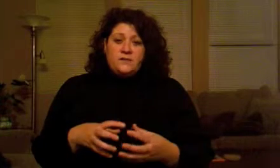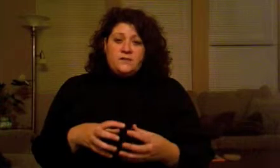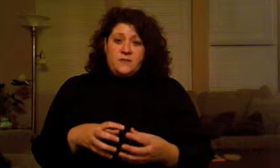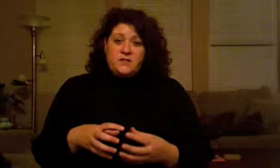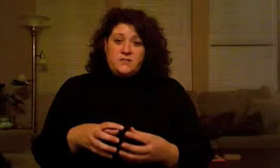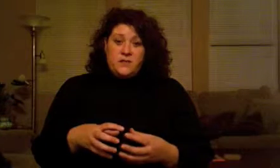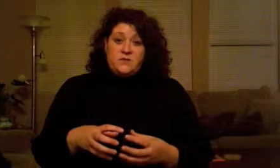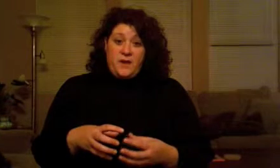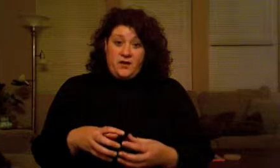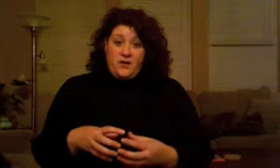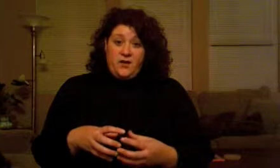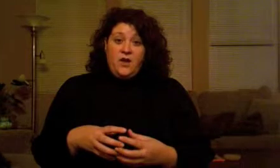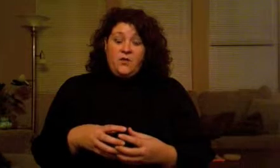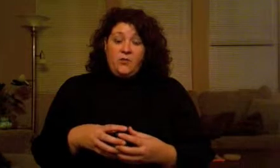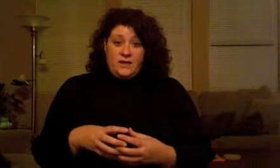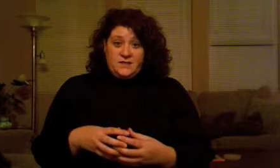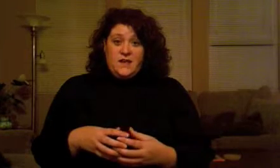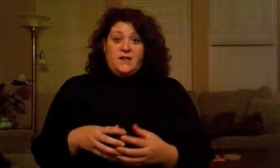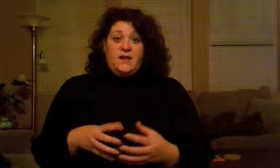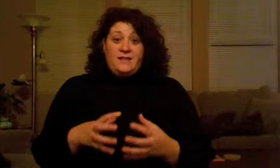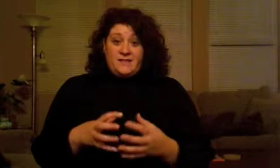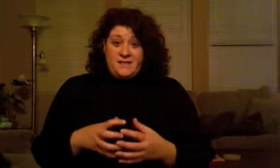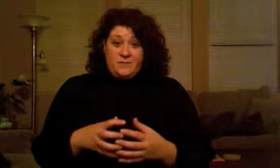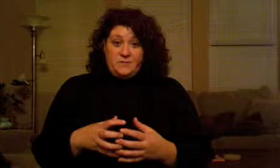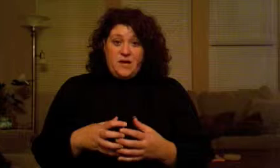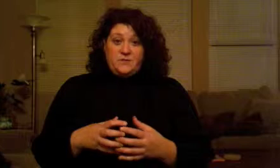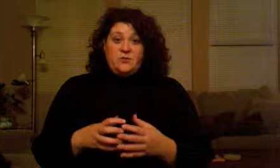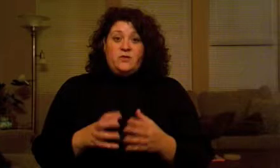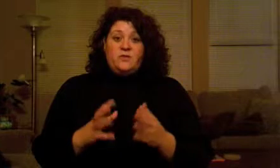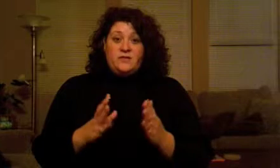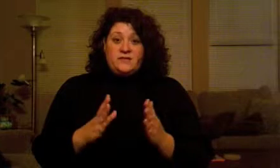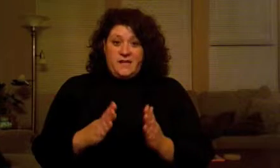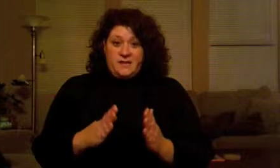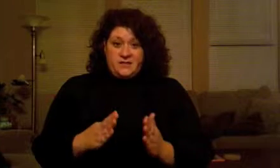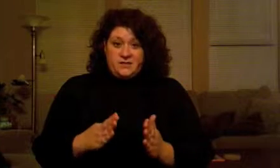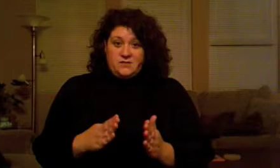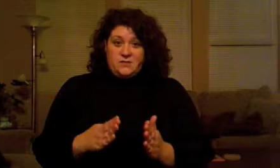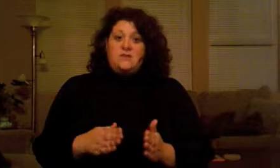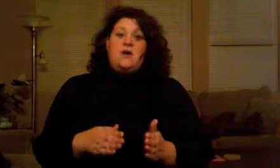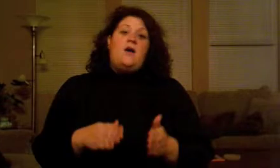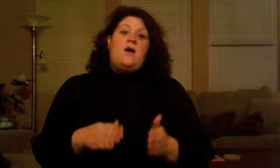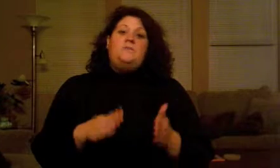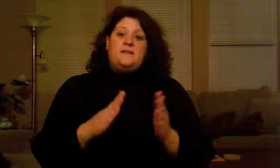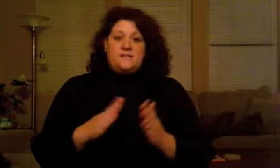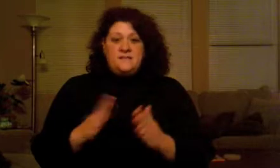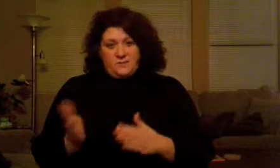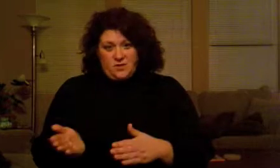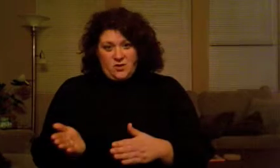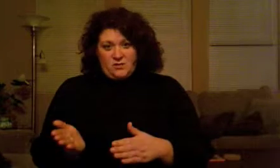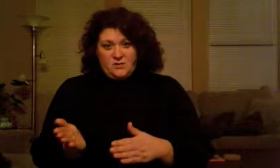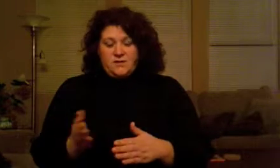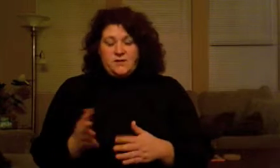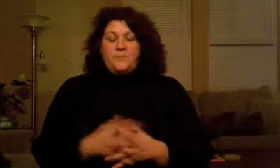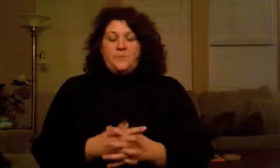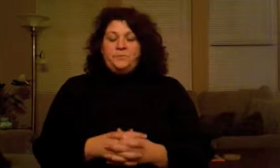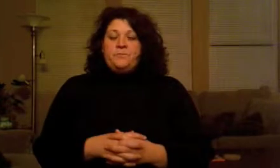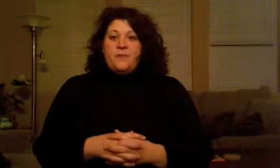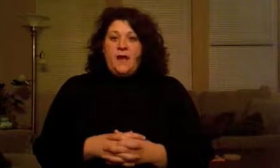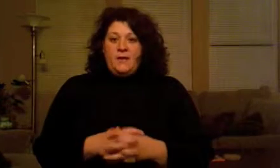looks much, much better when done at the same time, sort of with the same stops and the same starts. And so anyway,